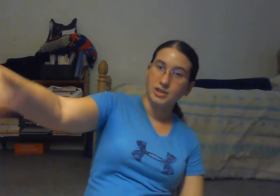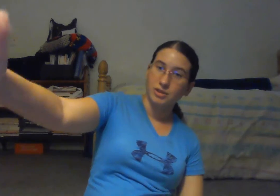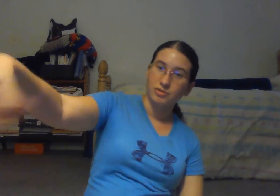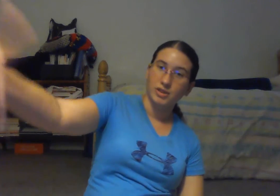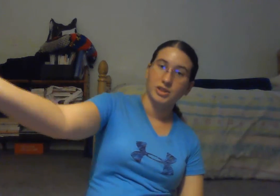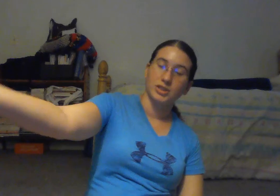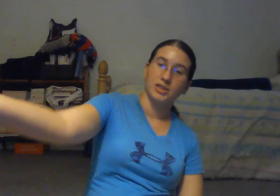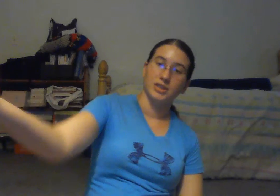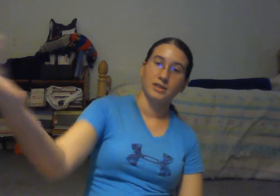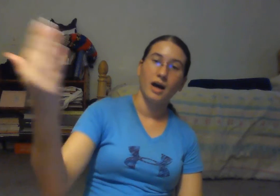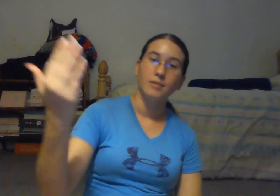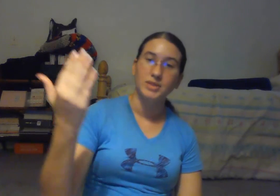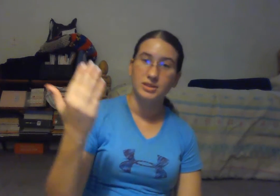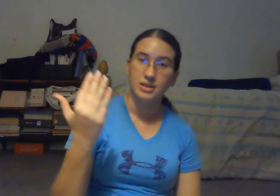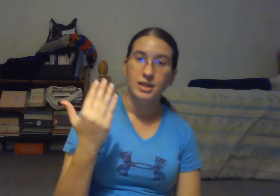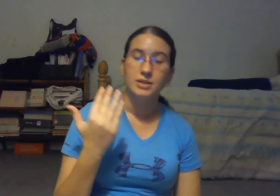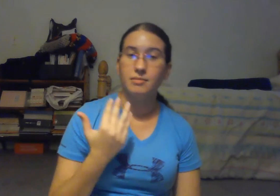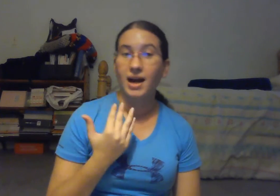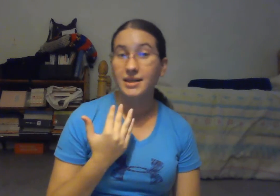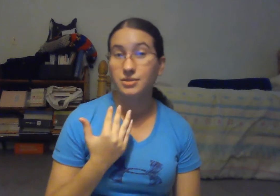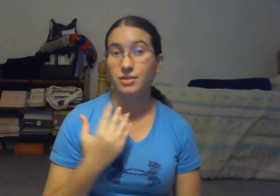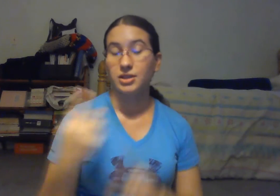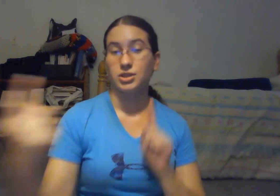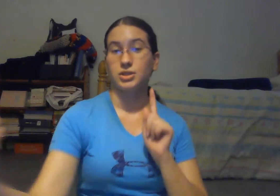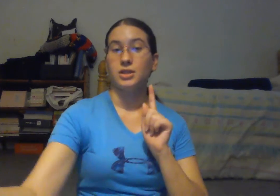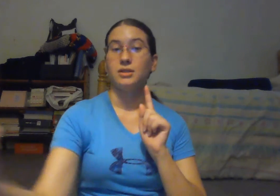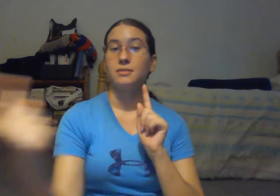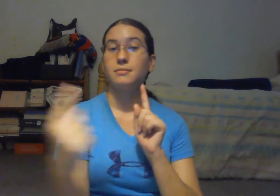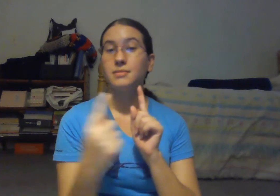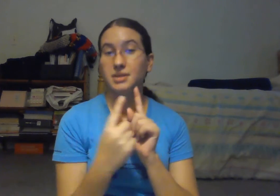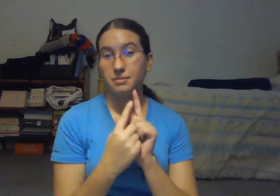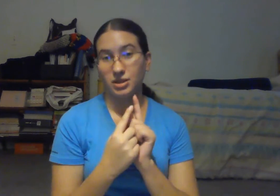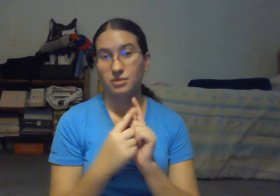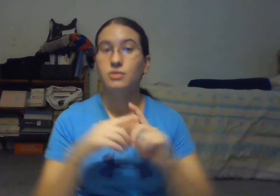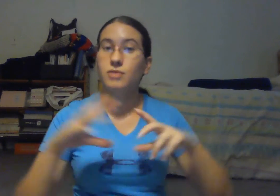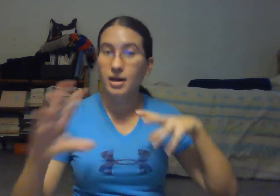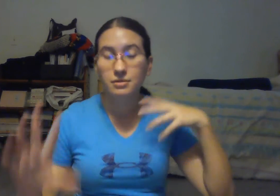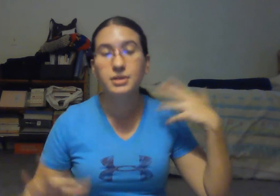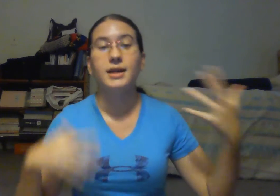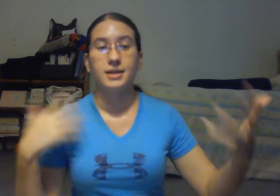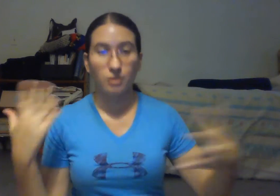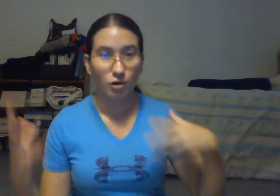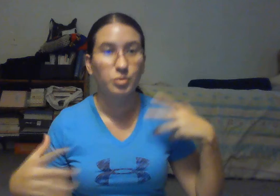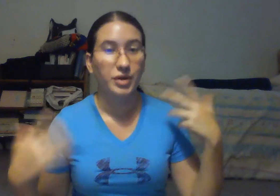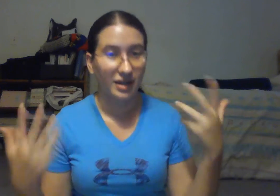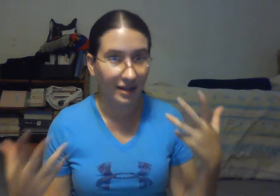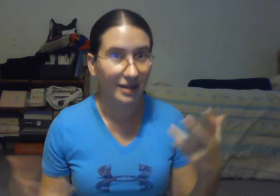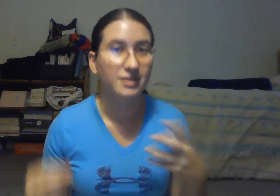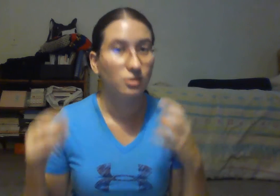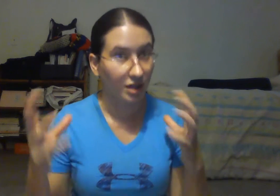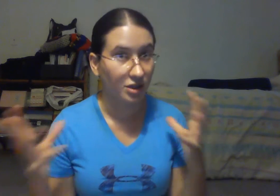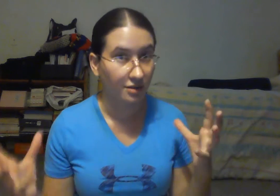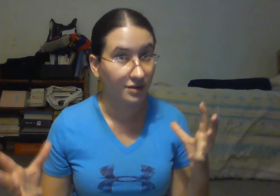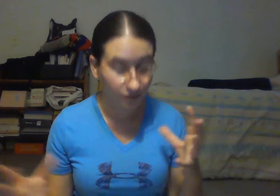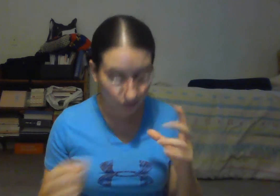general direction. She is coming to my direction to meet me. So now we're kind of incorporating, yet again, directional verbs,